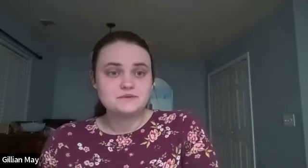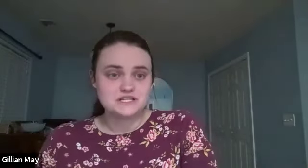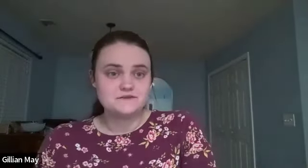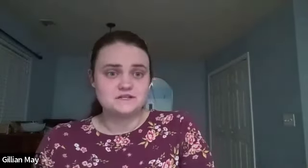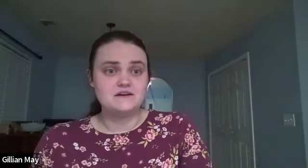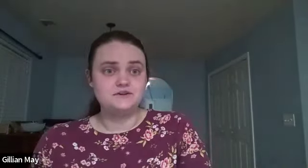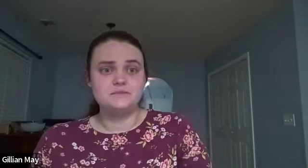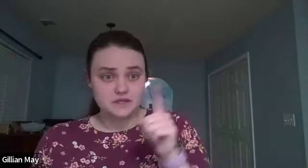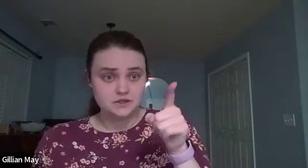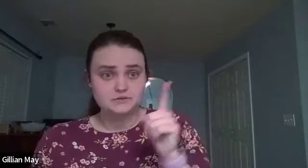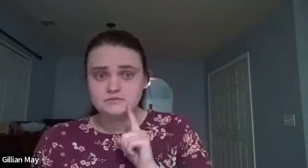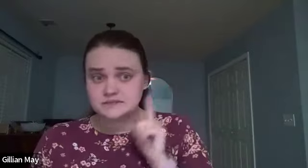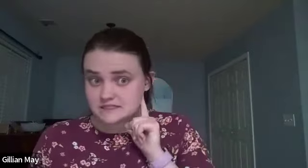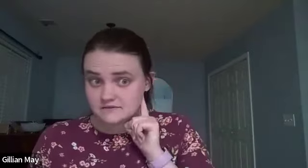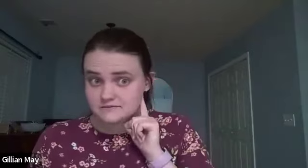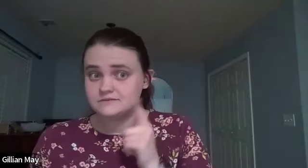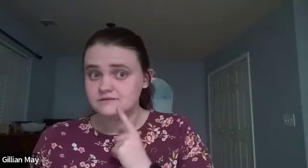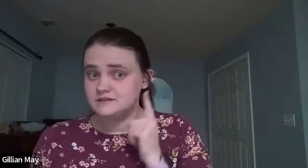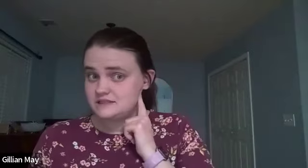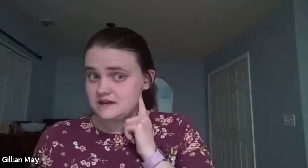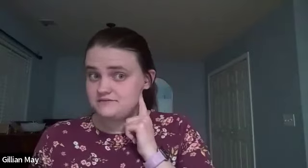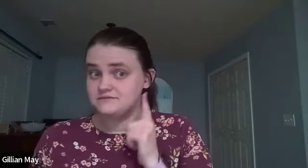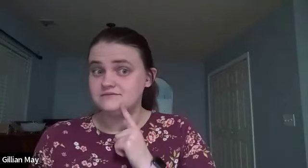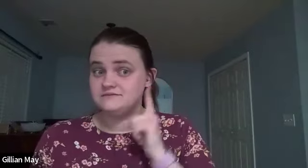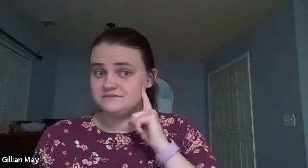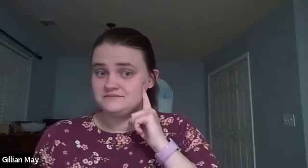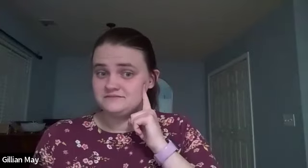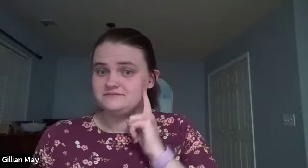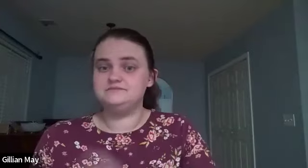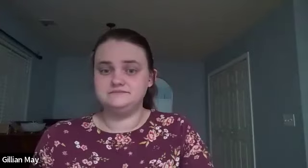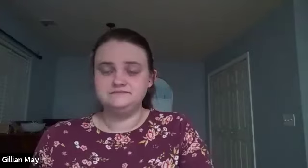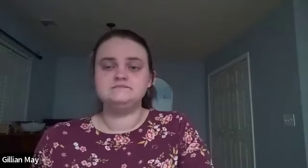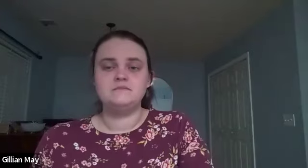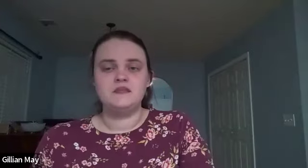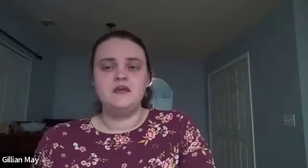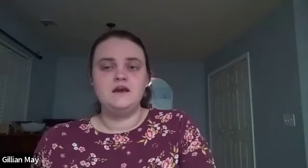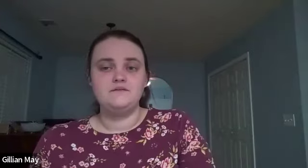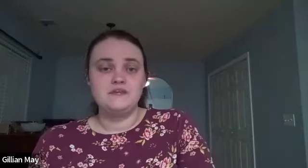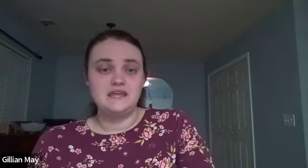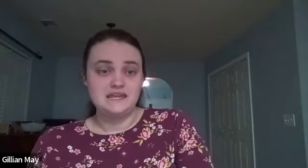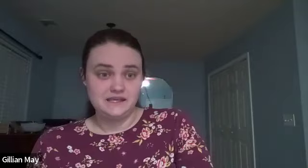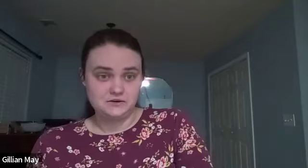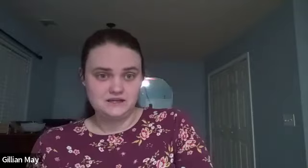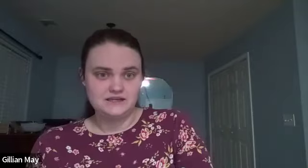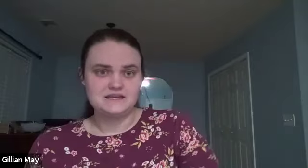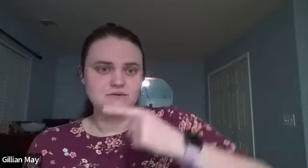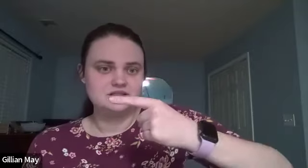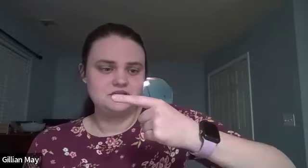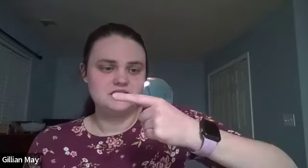person if you're deaf, you could be like, you deaf? Deaf? Mm-hmm. Then hearing is going to